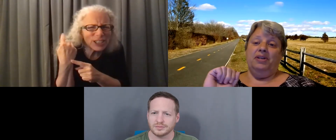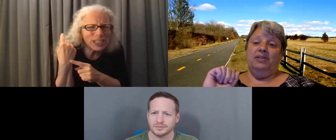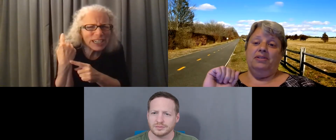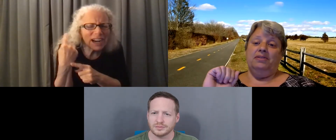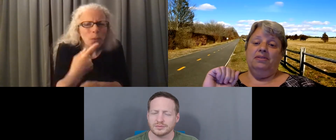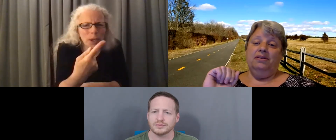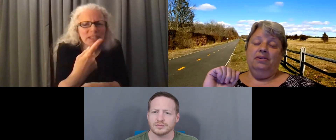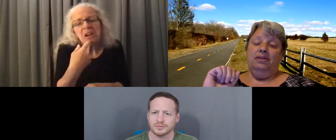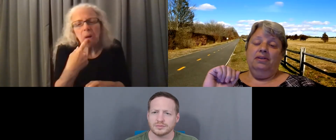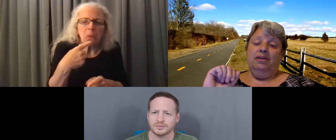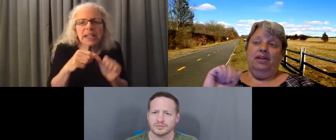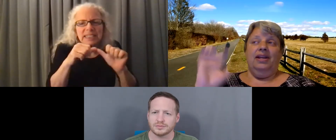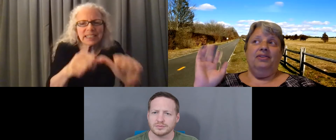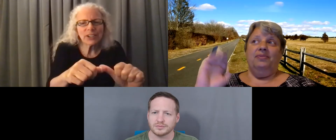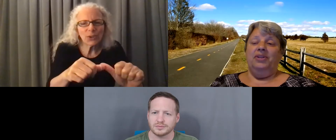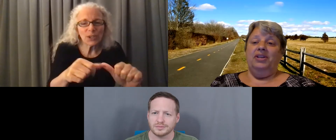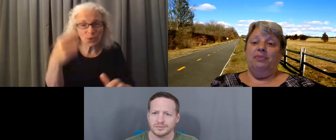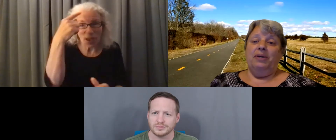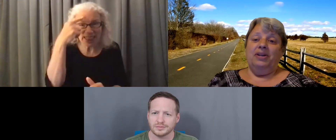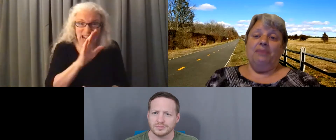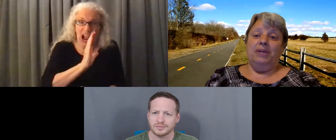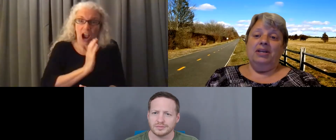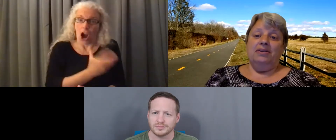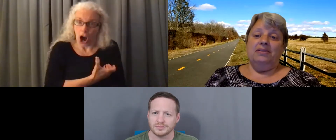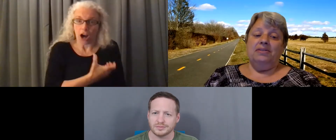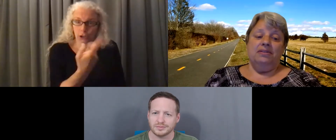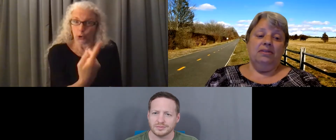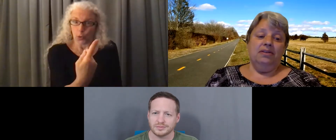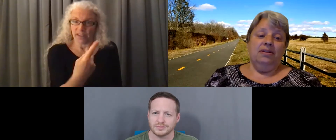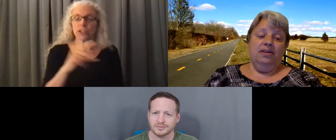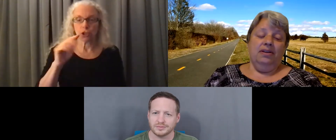us. And then I don't really know about anybody else.